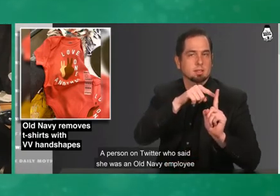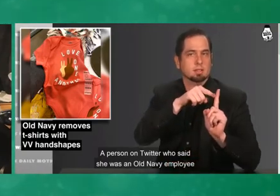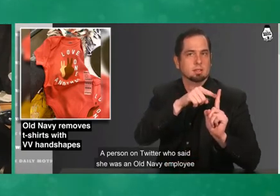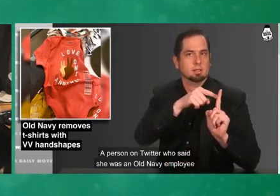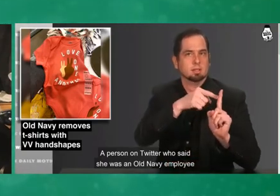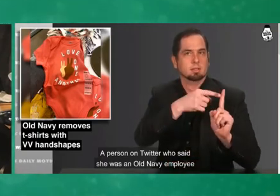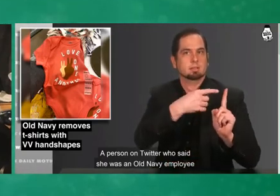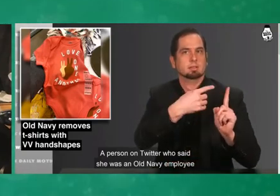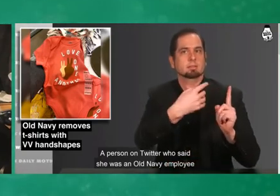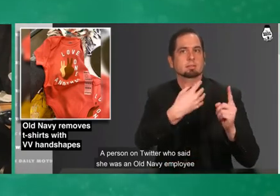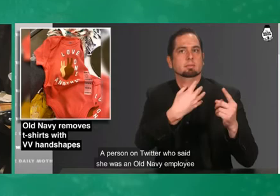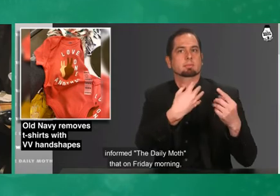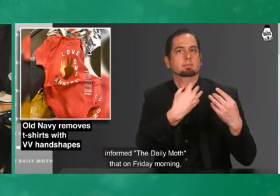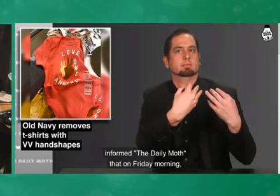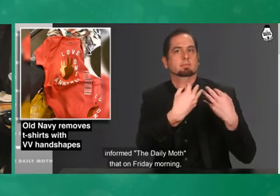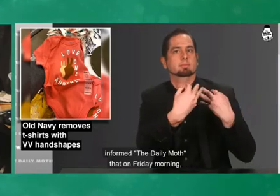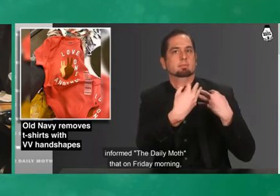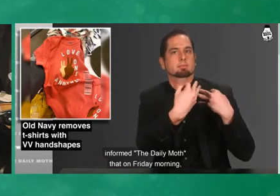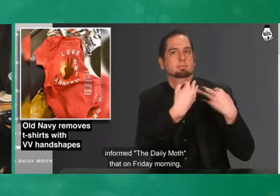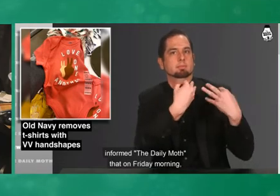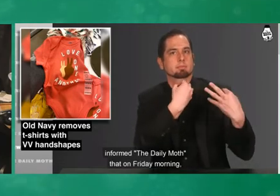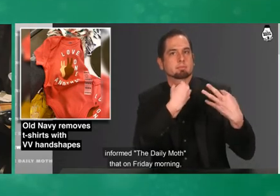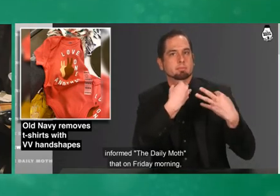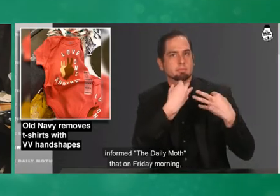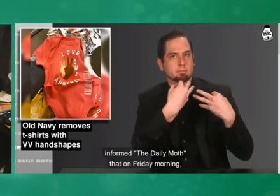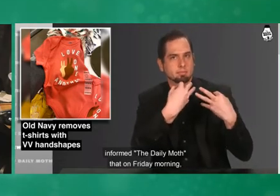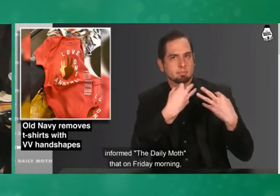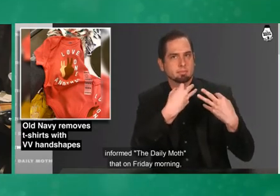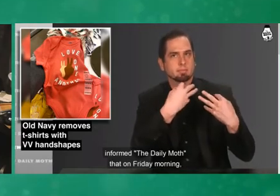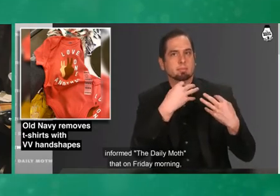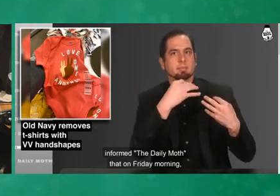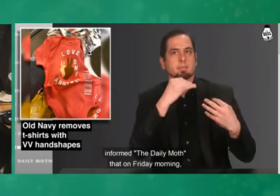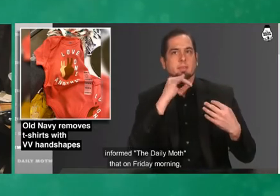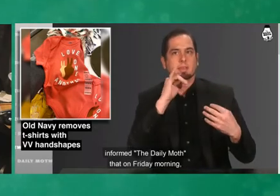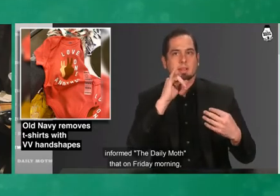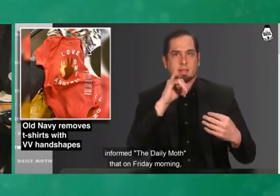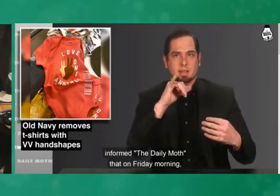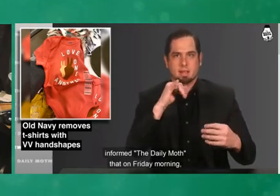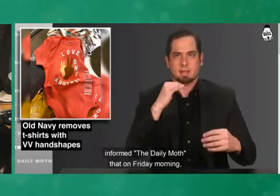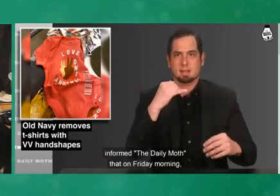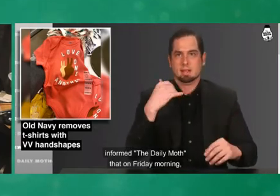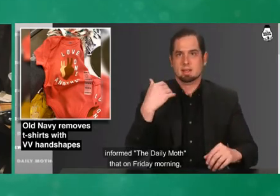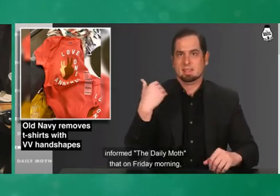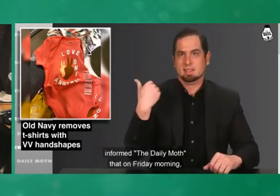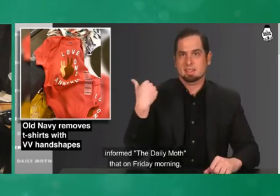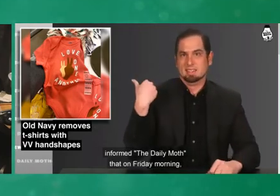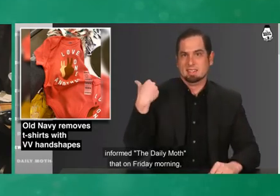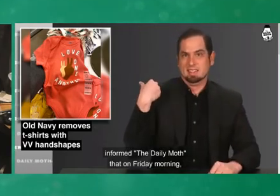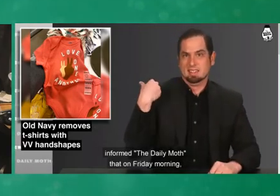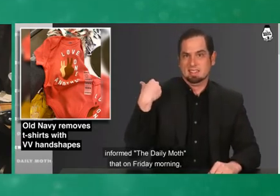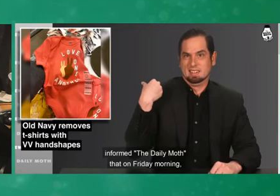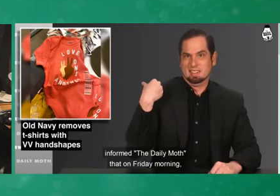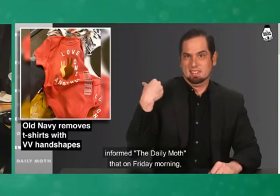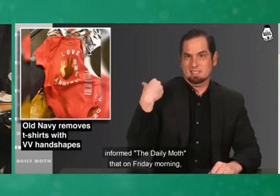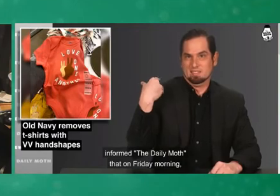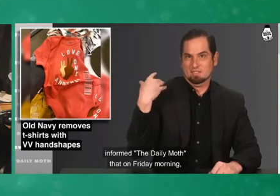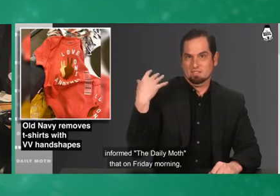And that person, this person who worked at Old Navy, told the Daily Moth, which is